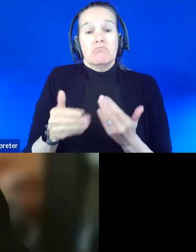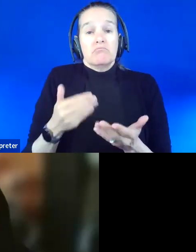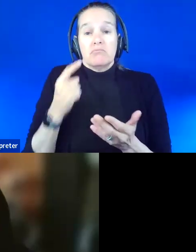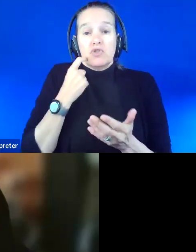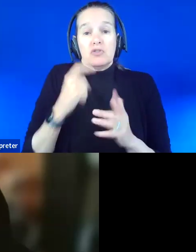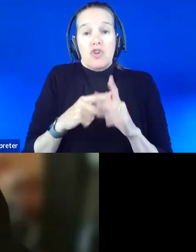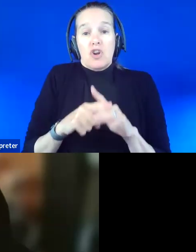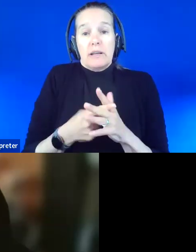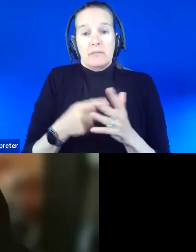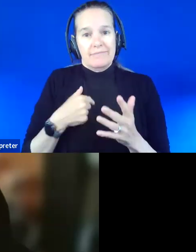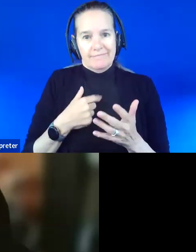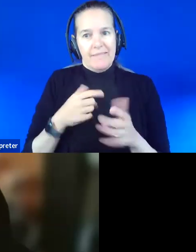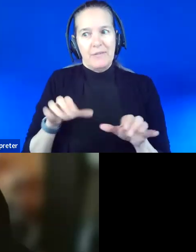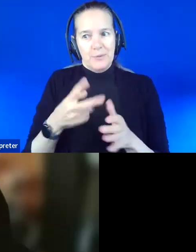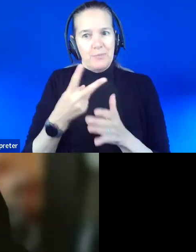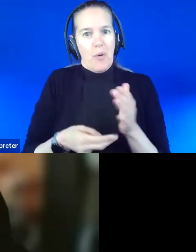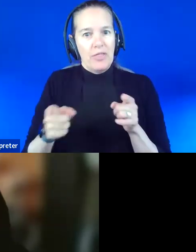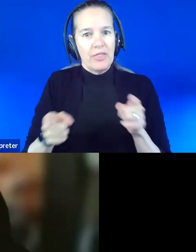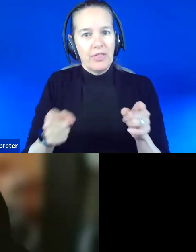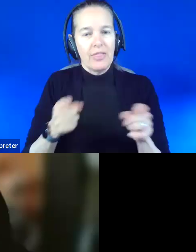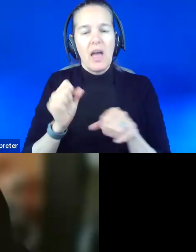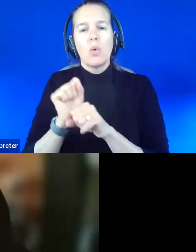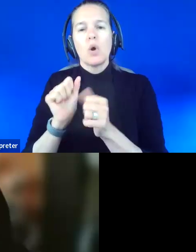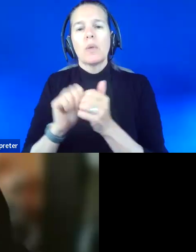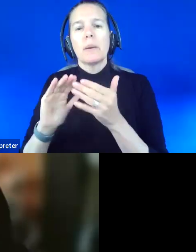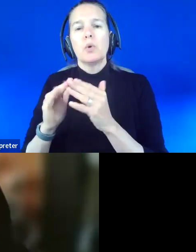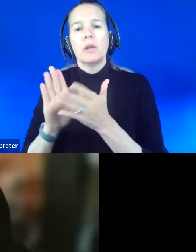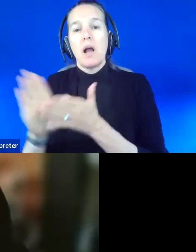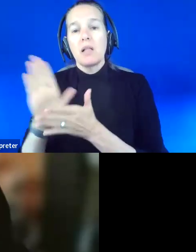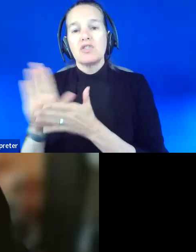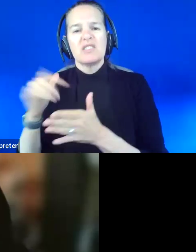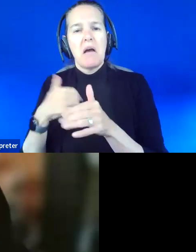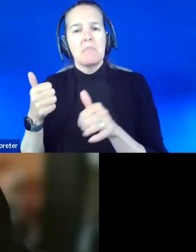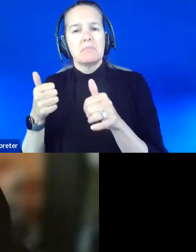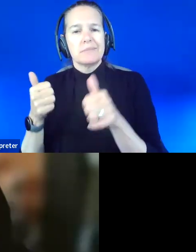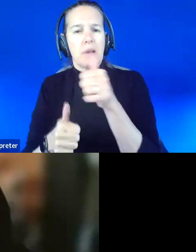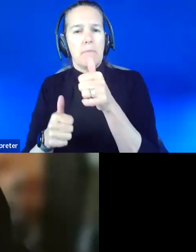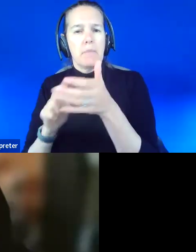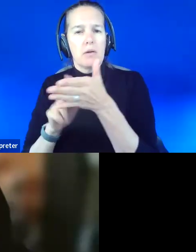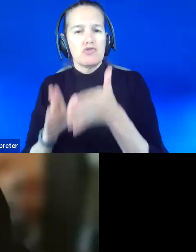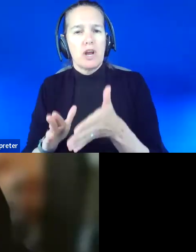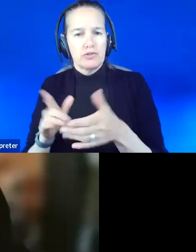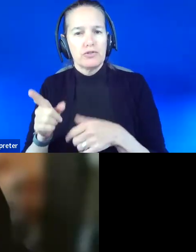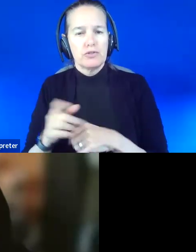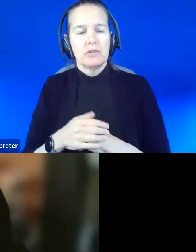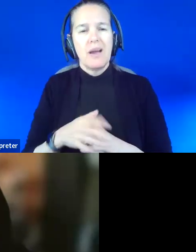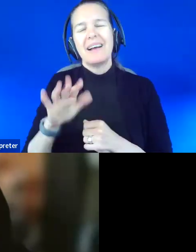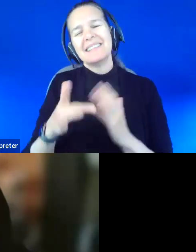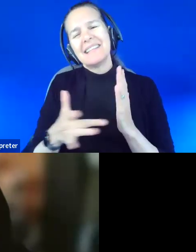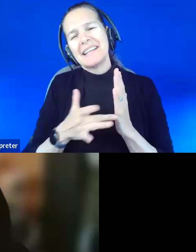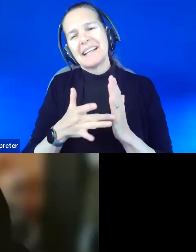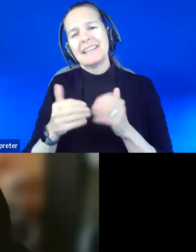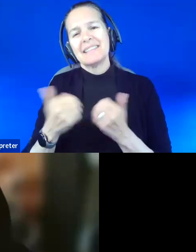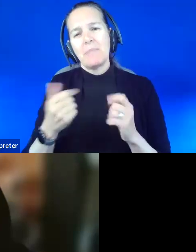to do both. I'm working with the community colleges as a subcontractor, actually technically separate from